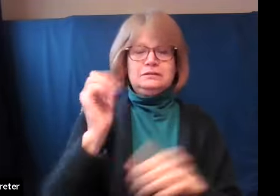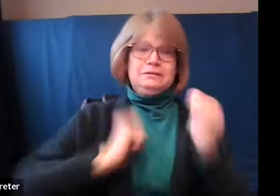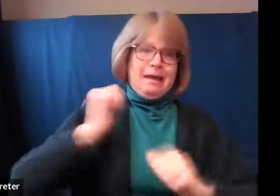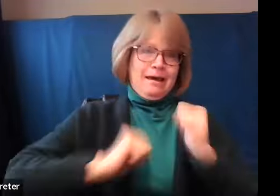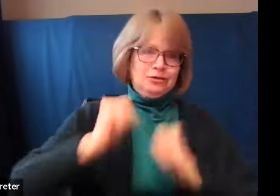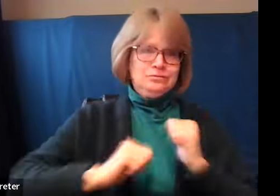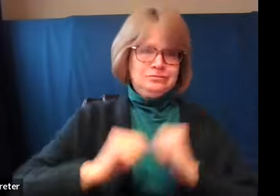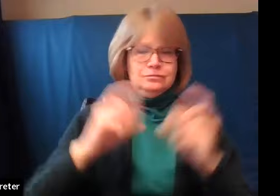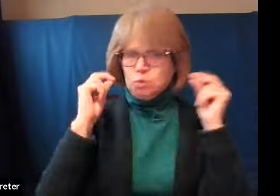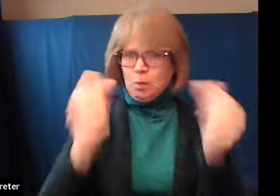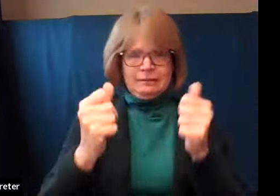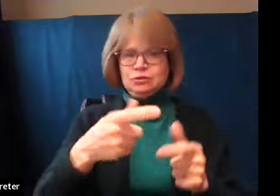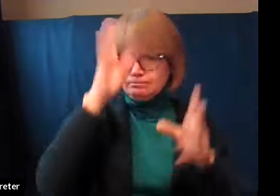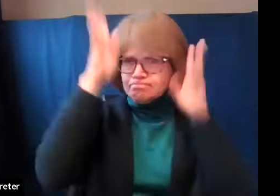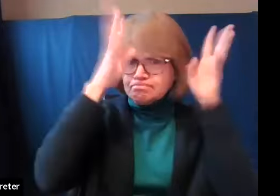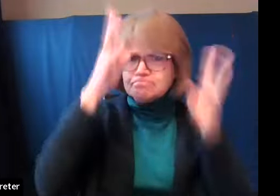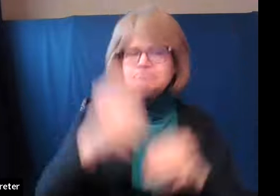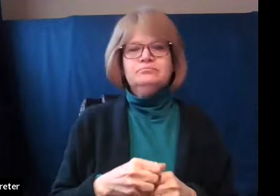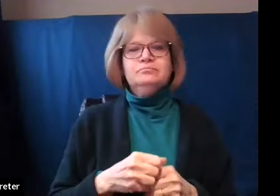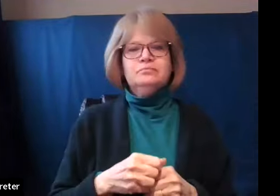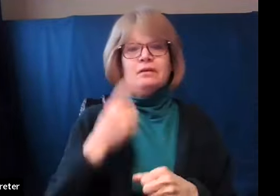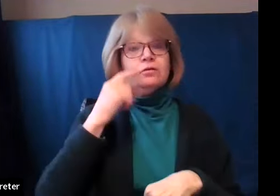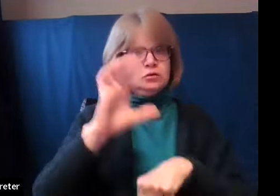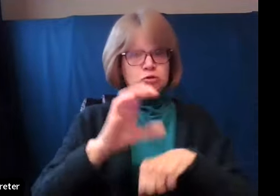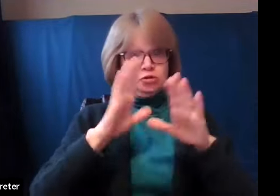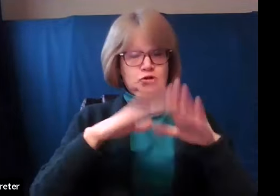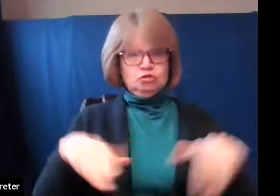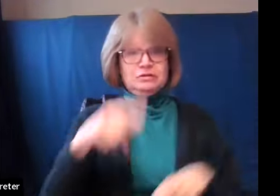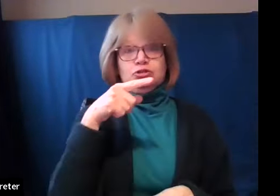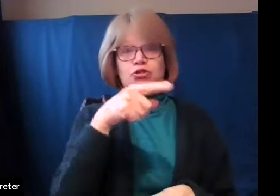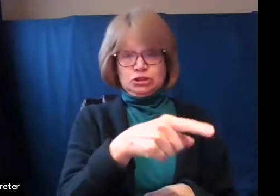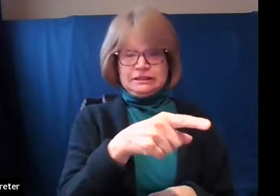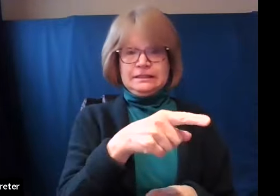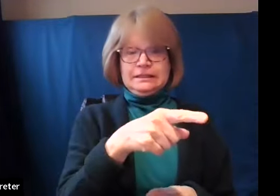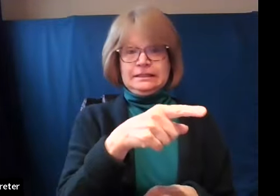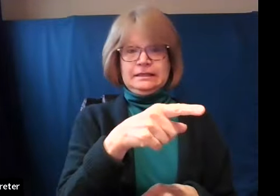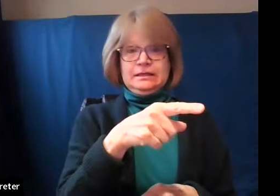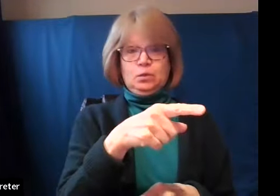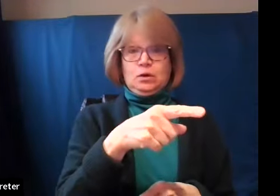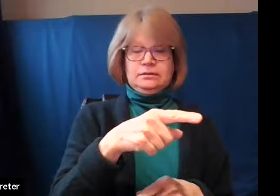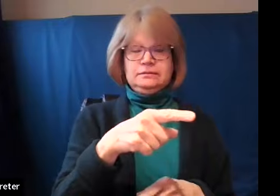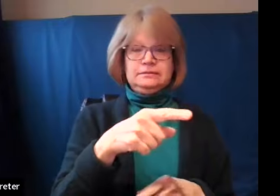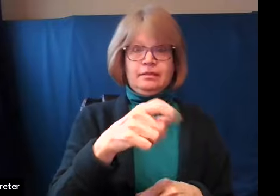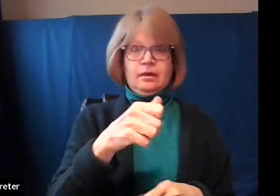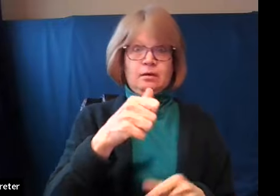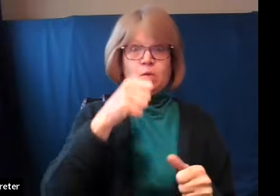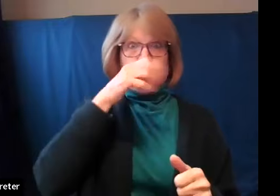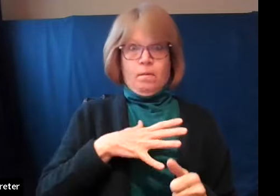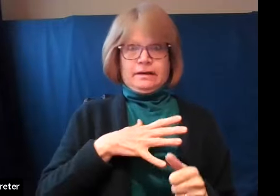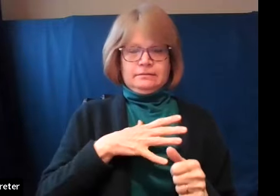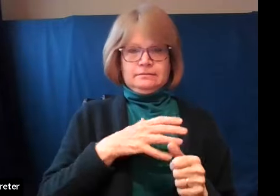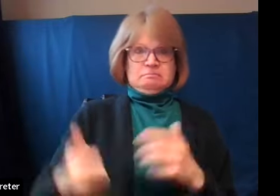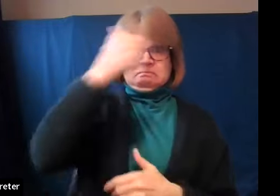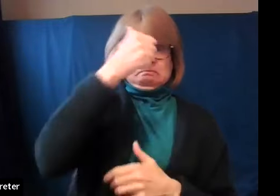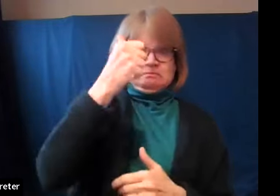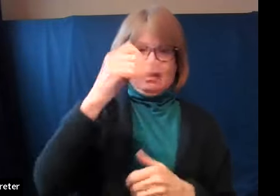turn away the Holy Family. For the church's children, he was the de facto parish matriarch.